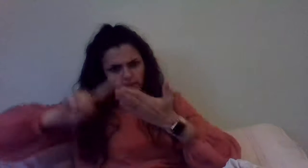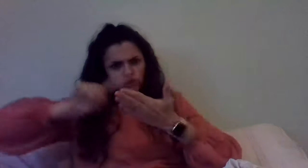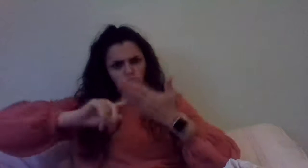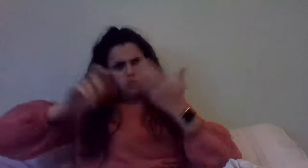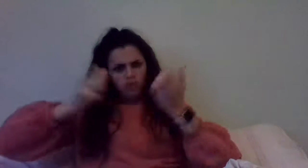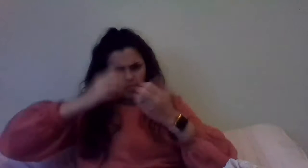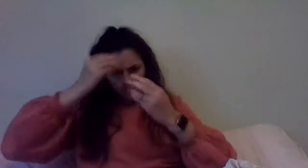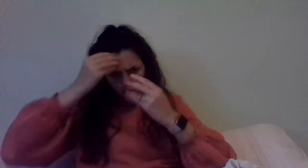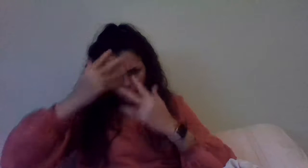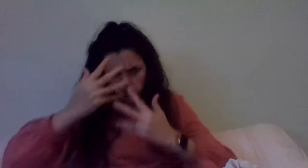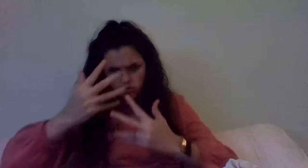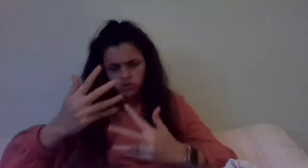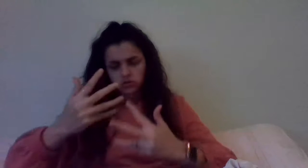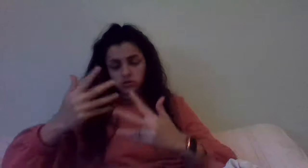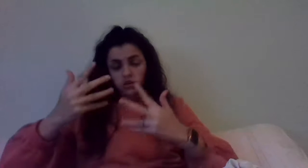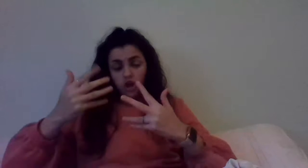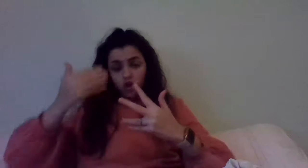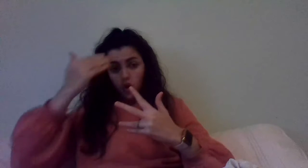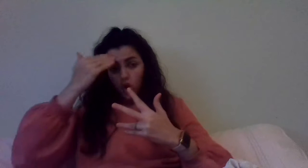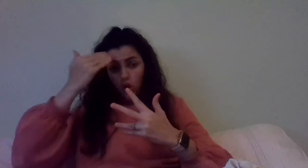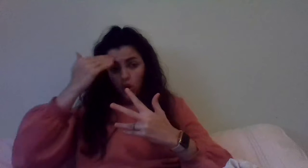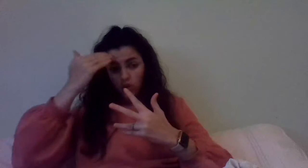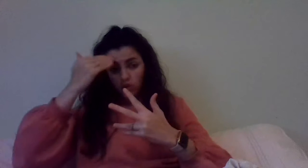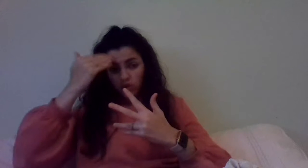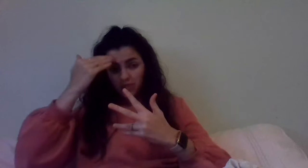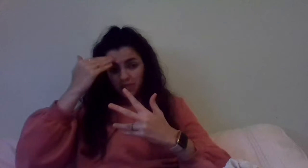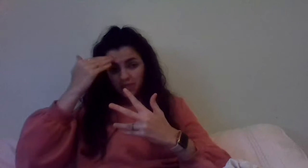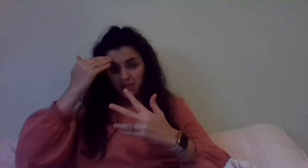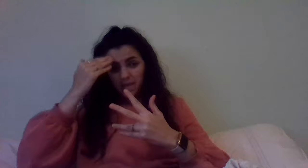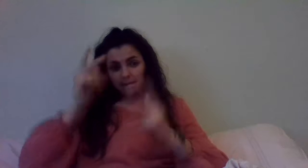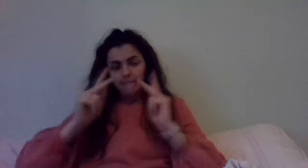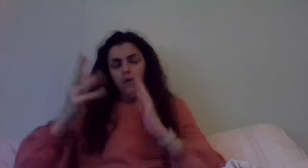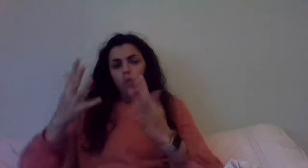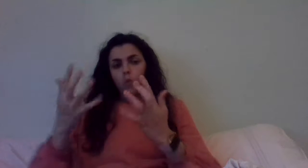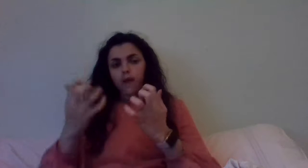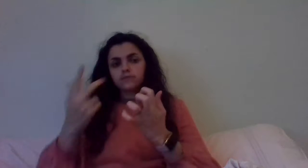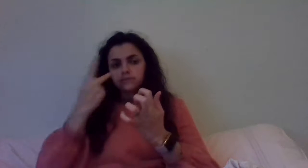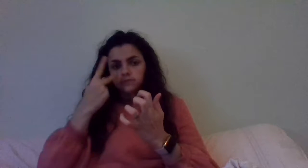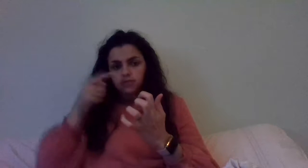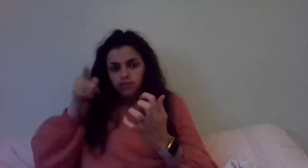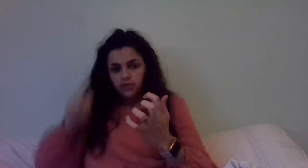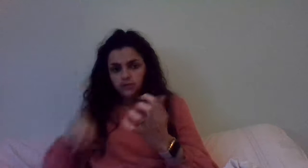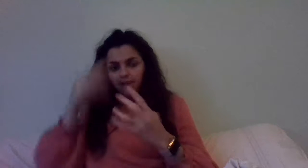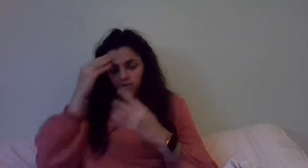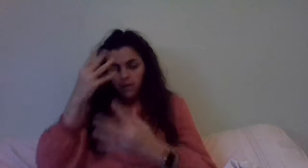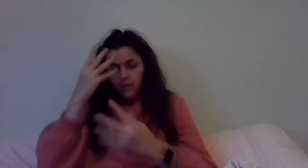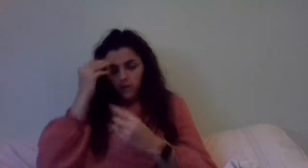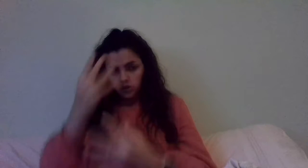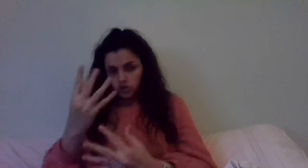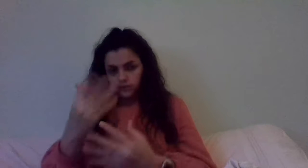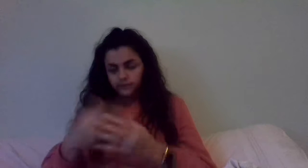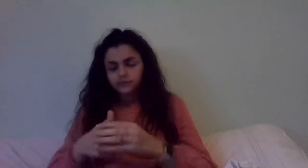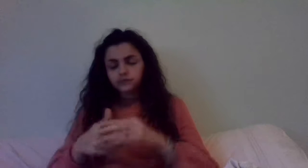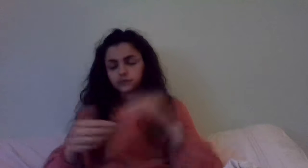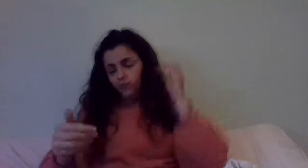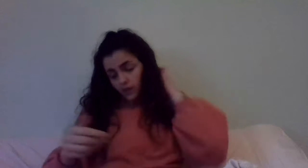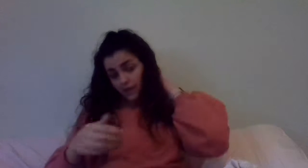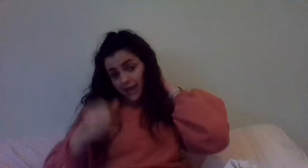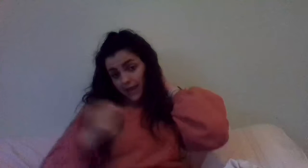a desire to consume information like this. So in 1940, I am